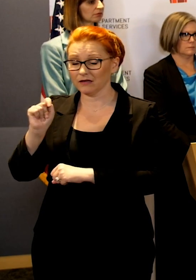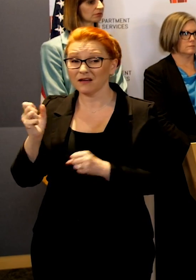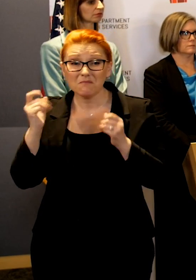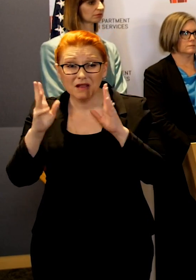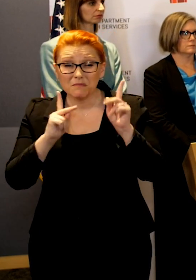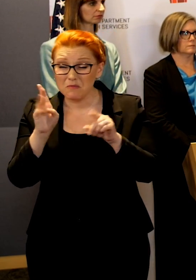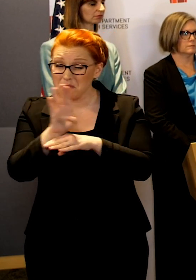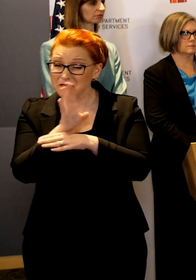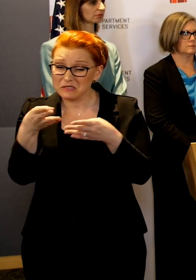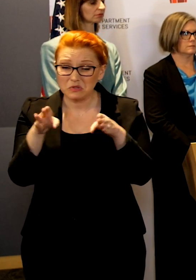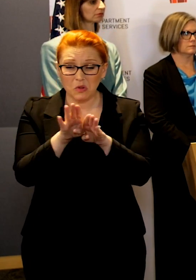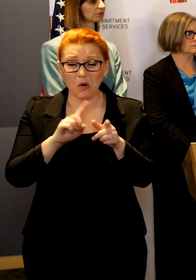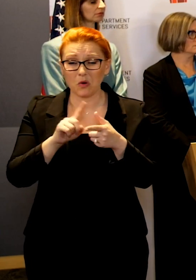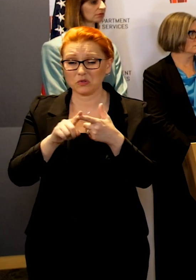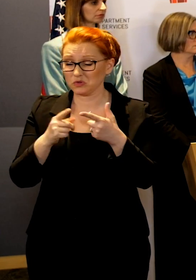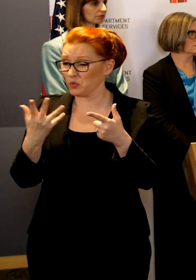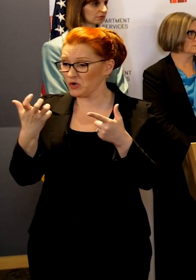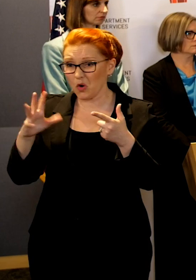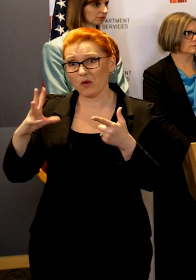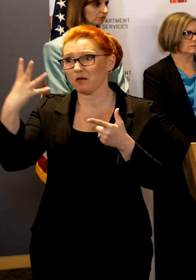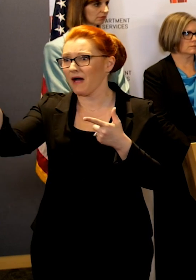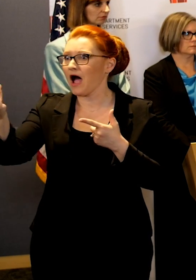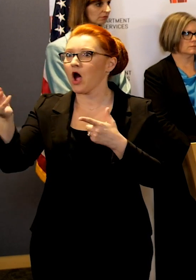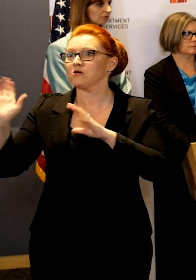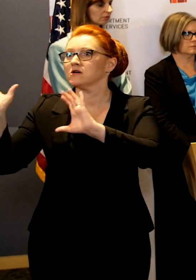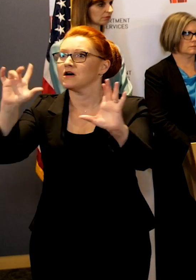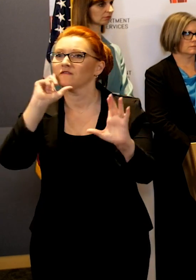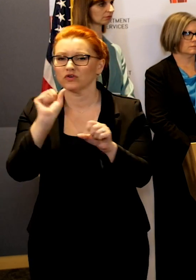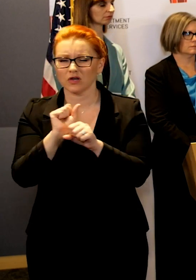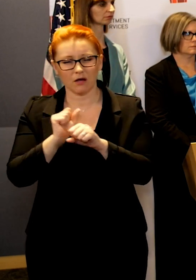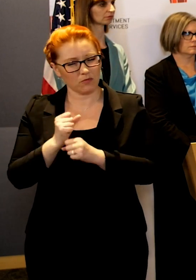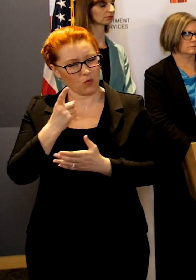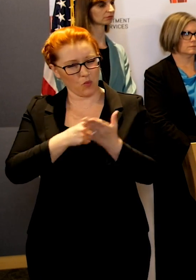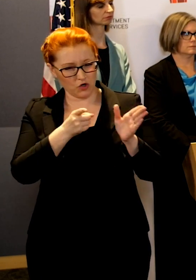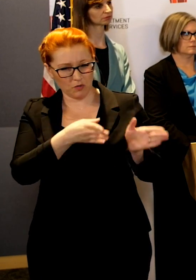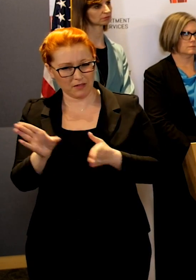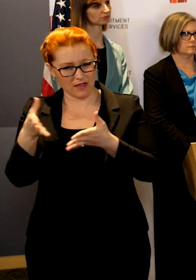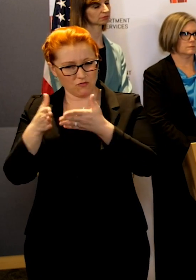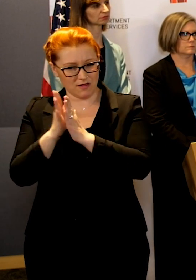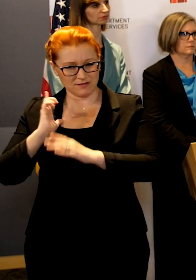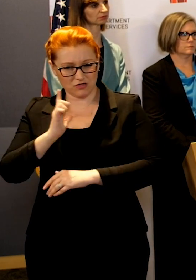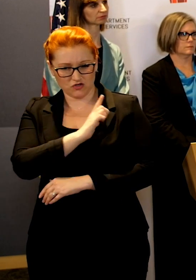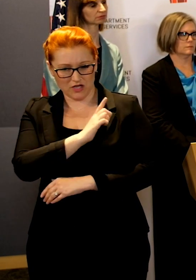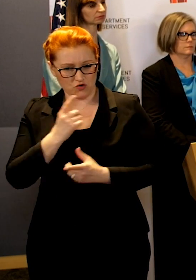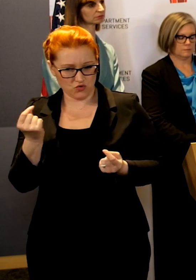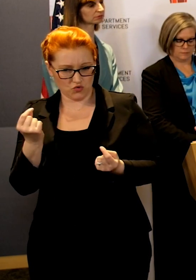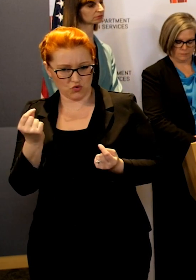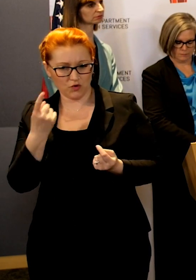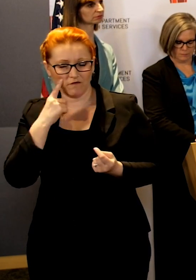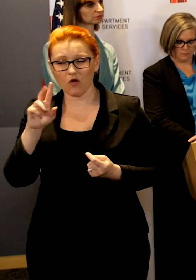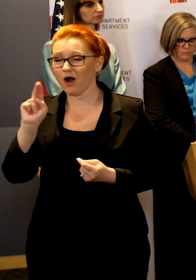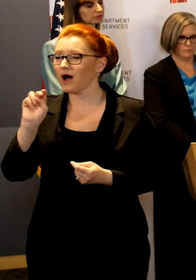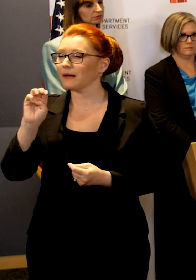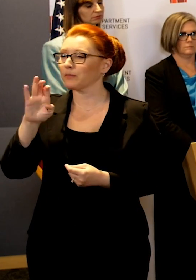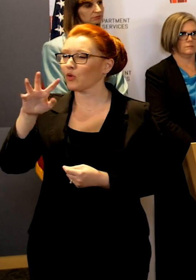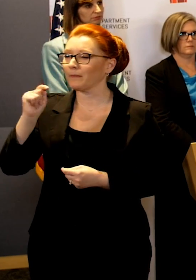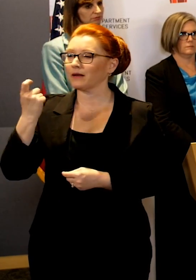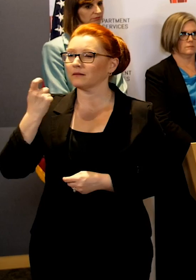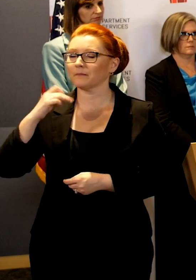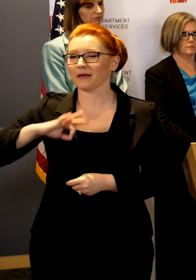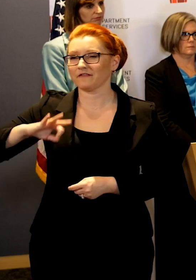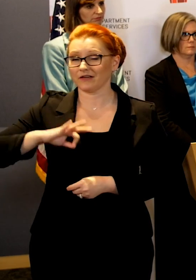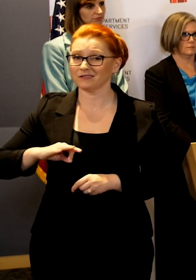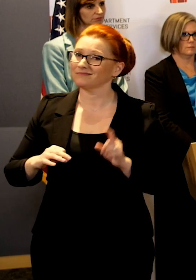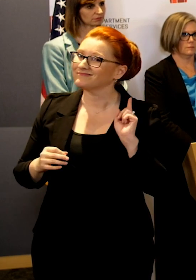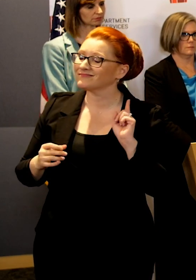have virus. We don't want them out looking for work. What do you plan to do? What do you plan to ask the legislature to do as far as unemployment? Well, this is an